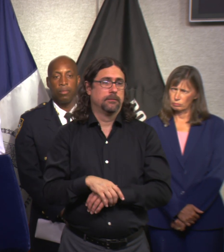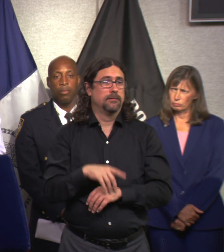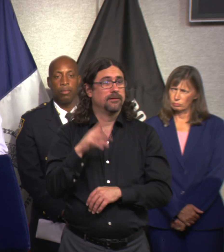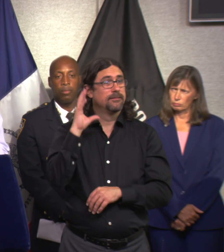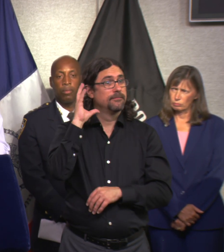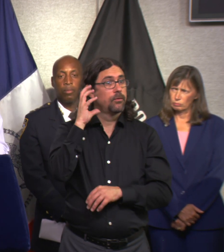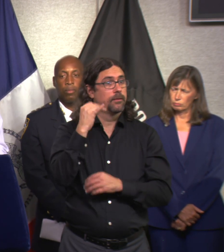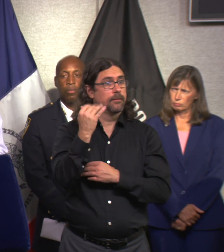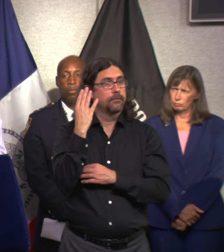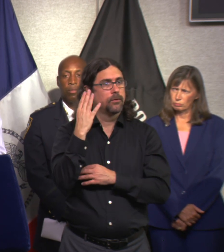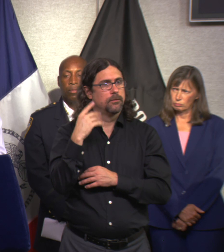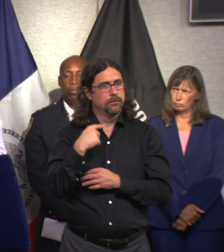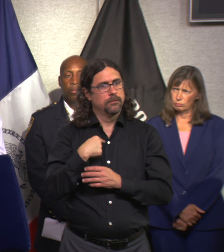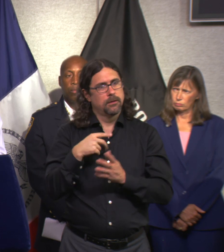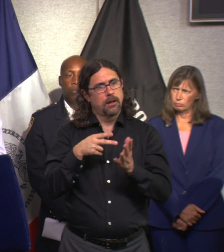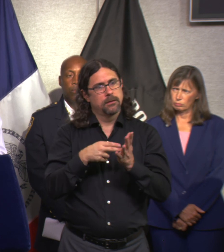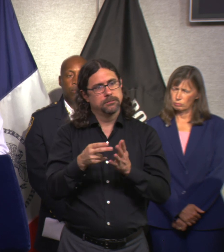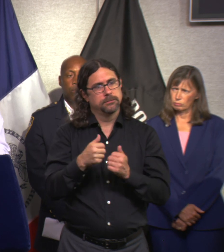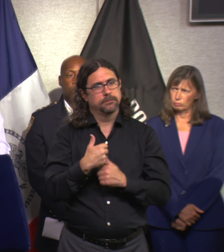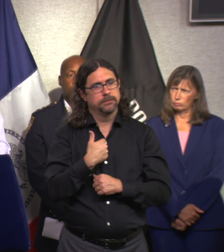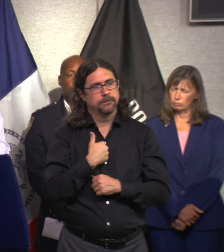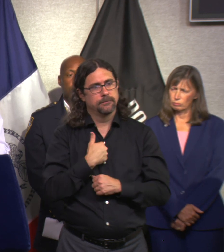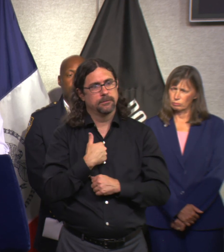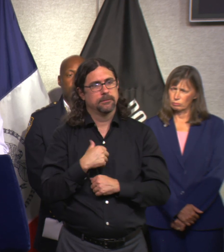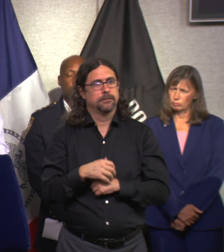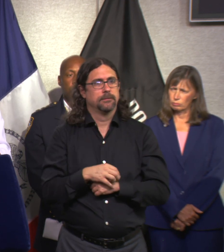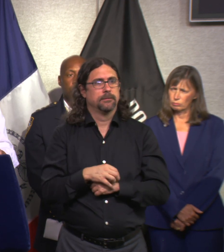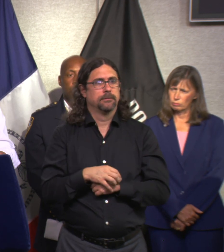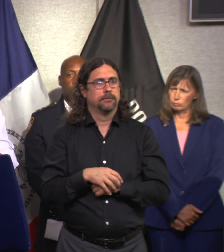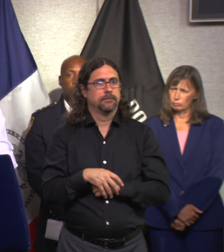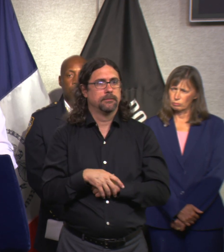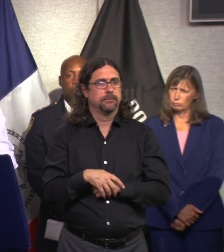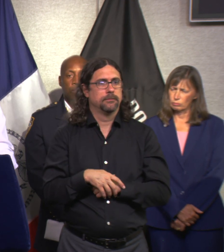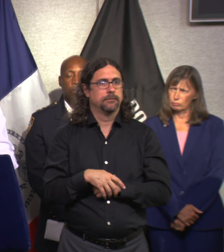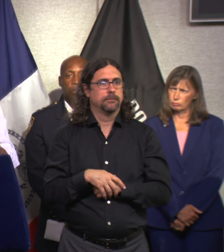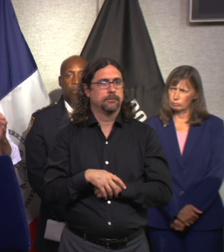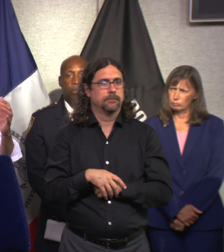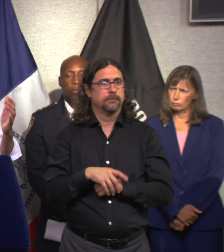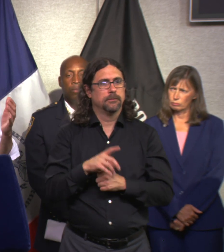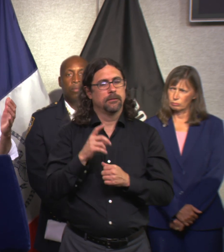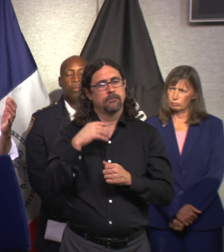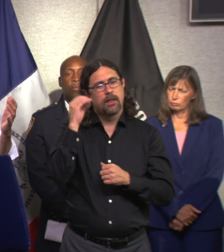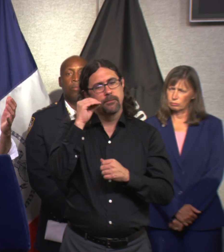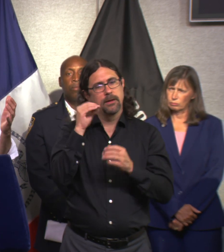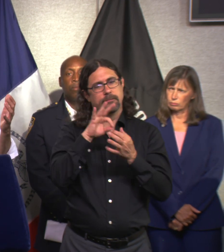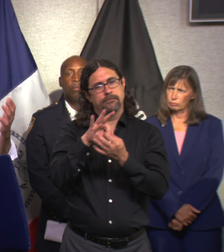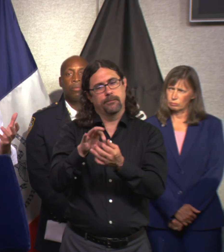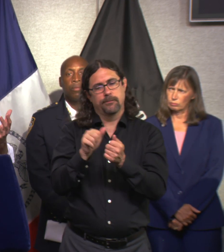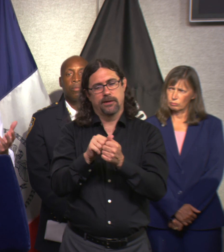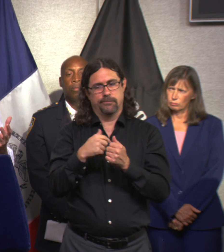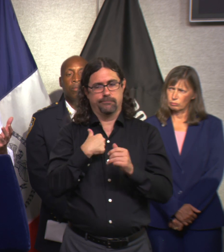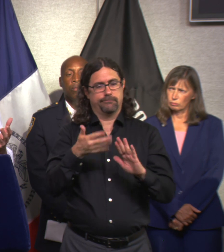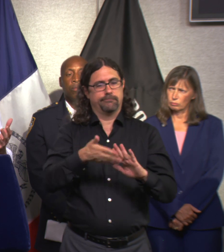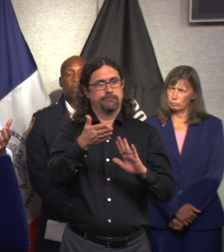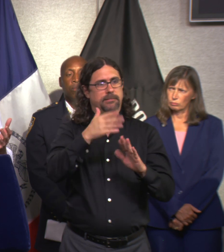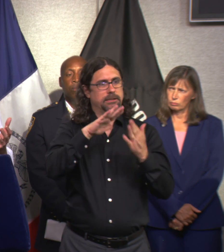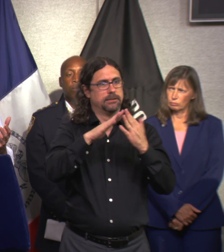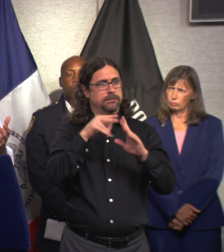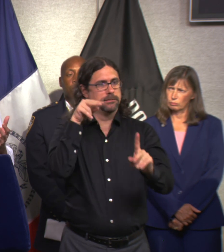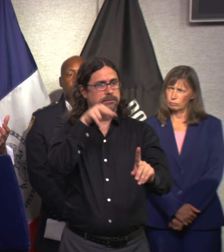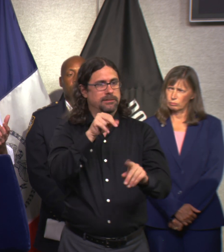city, this is not about personal opinions. This is not about, letting any